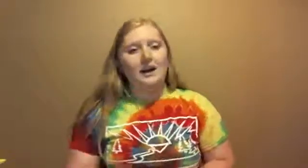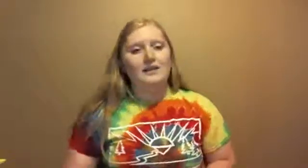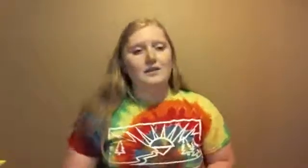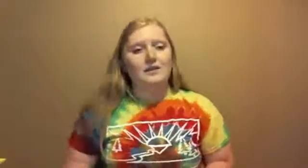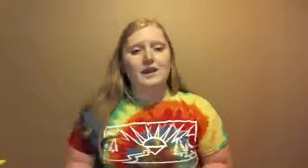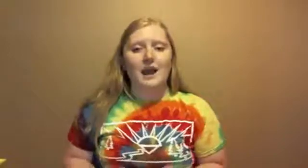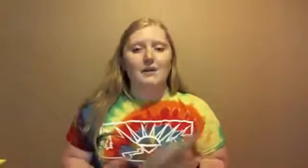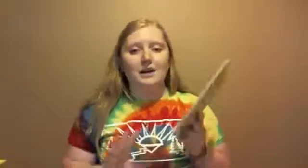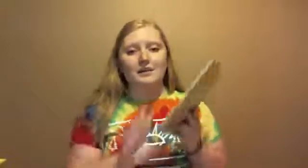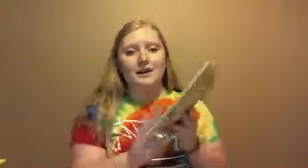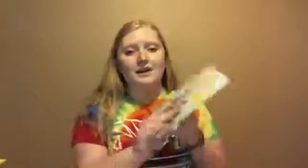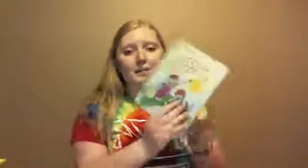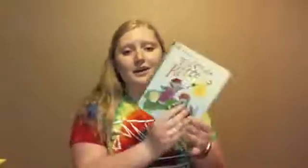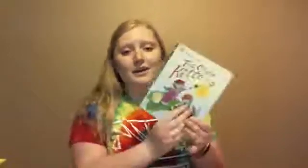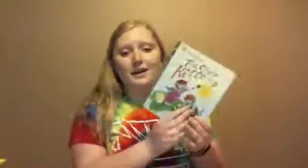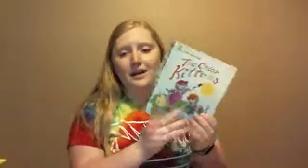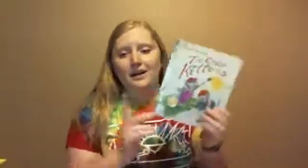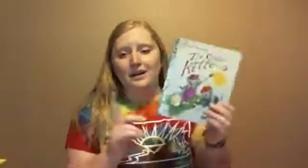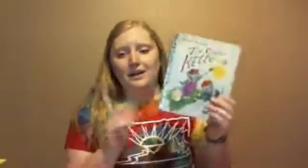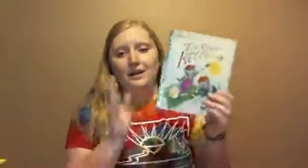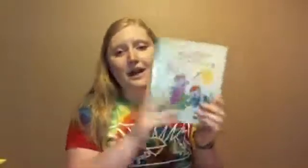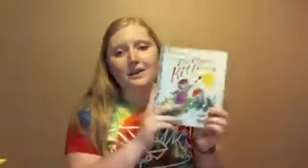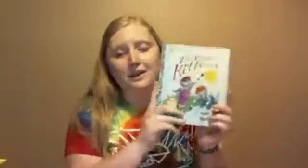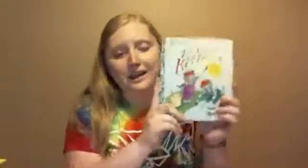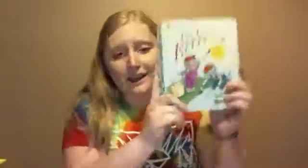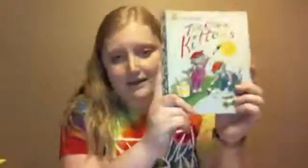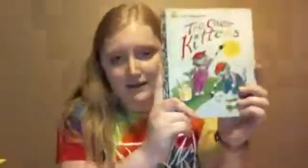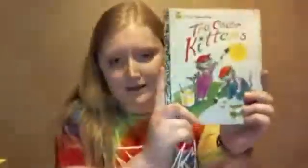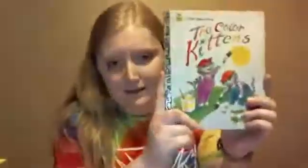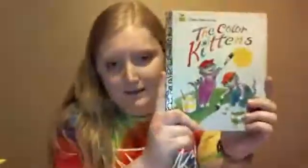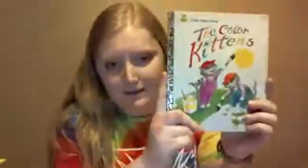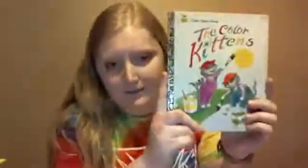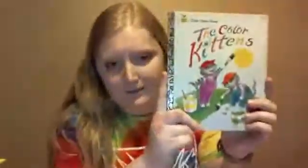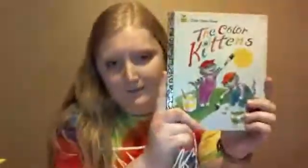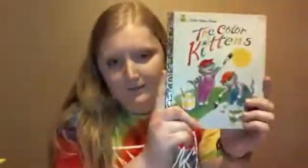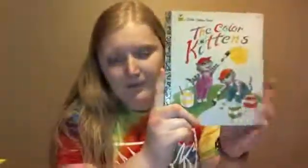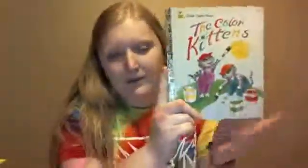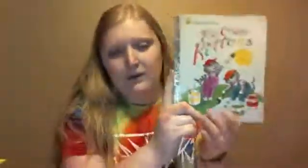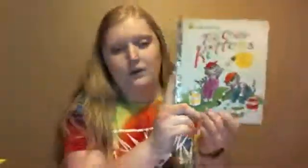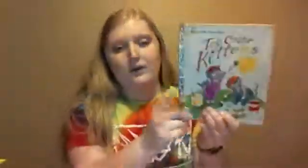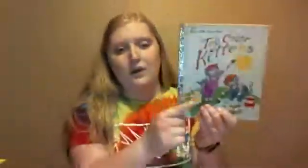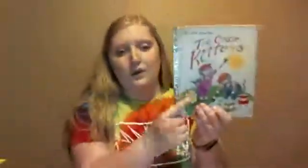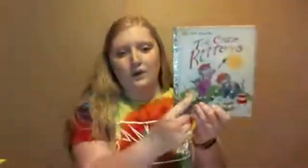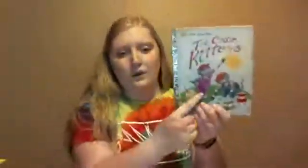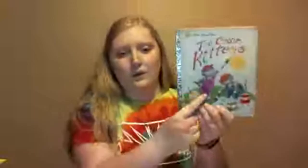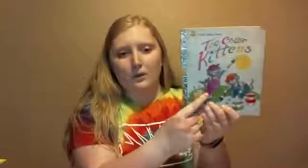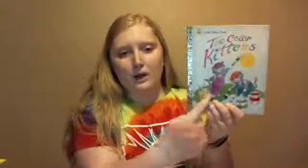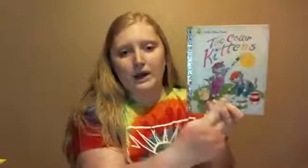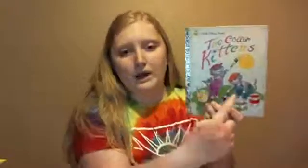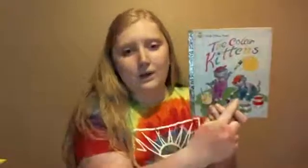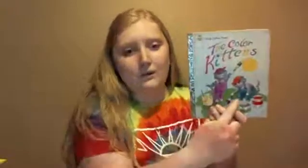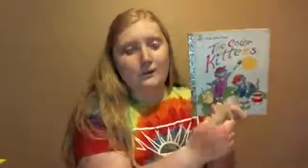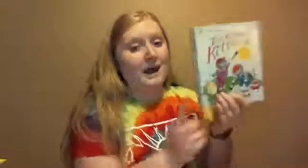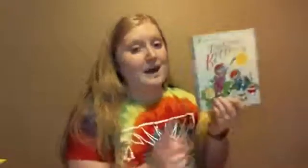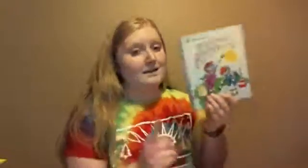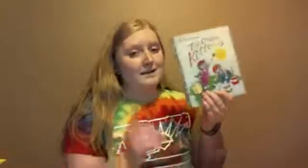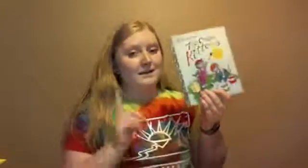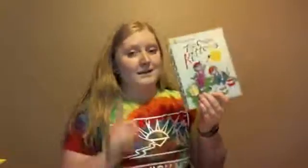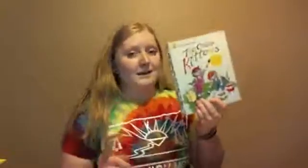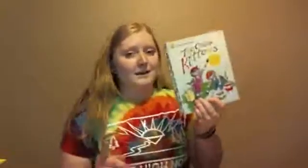so now we're going to read the book, The Color Kittens. So we're going to go over pets in our next